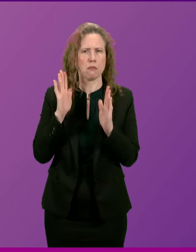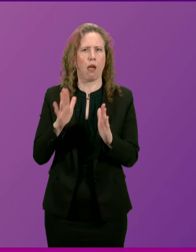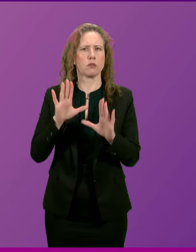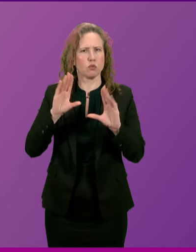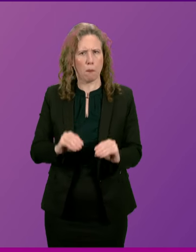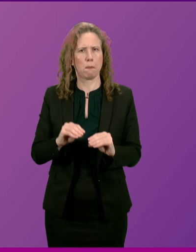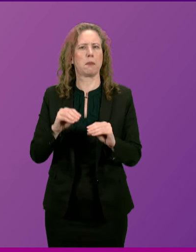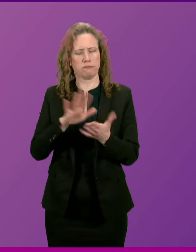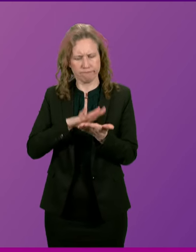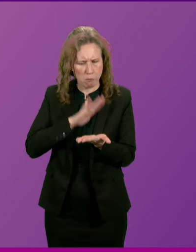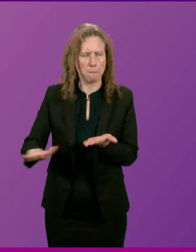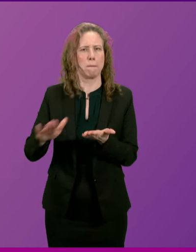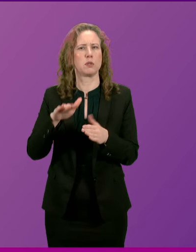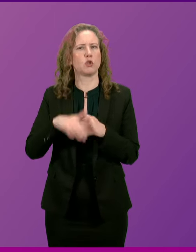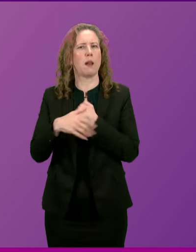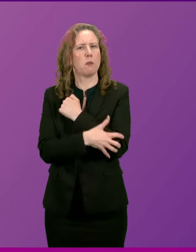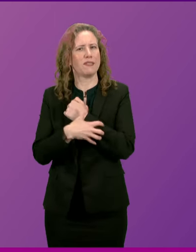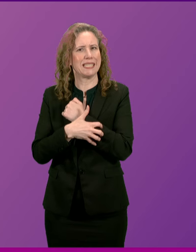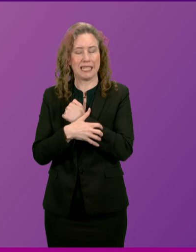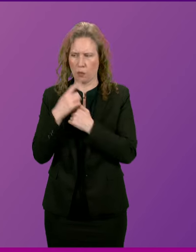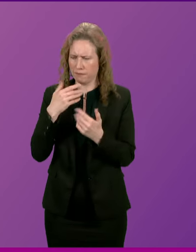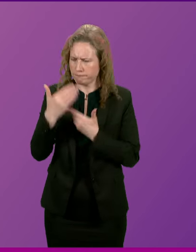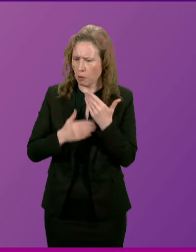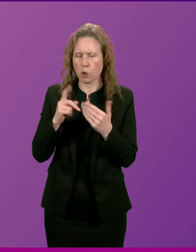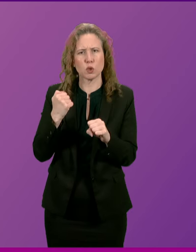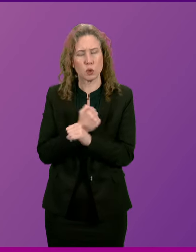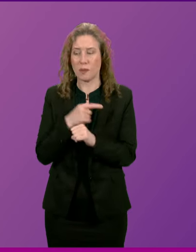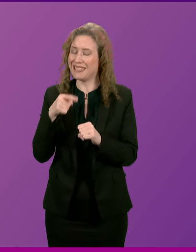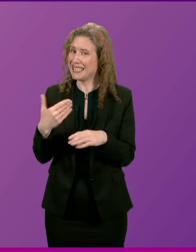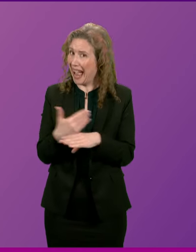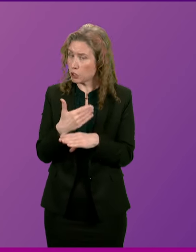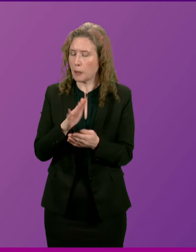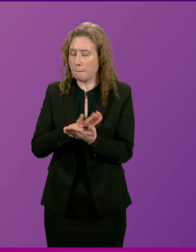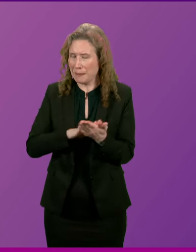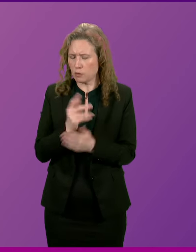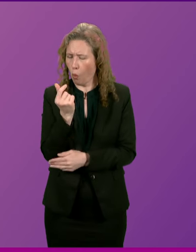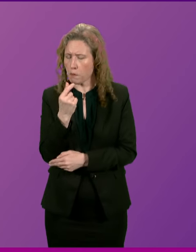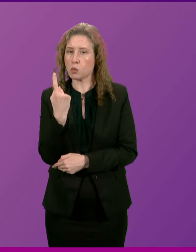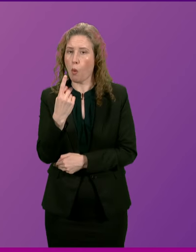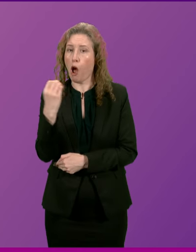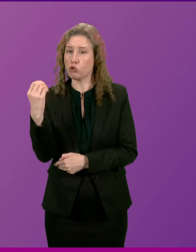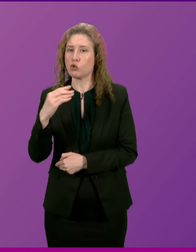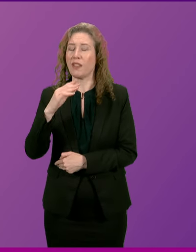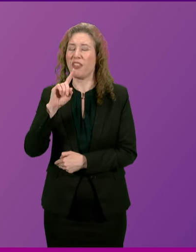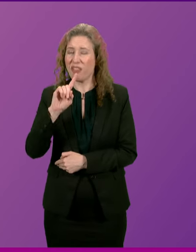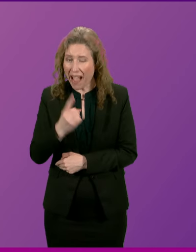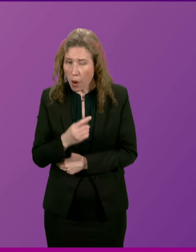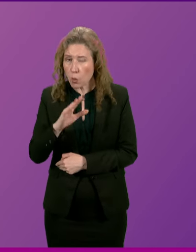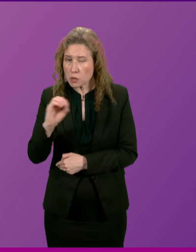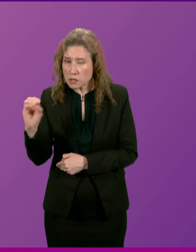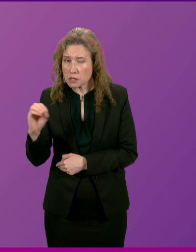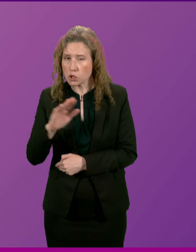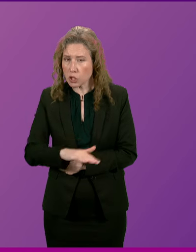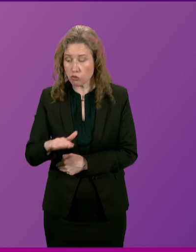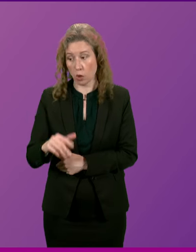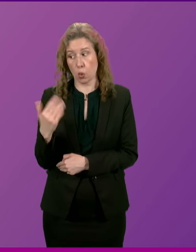out the action that we are taking. This action has resulted in just short of 100,000 children who would have been